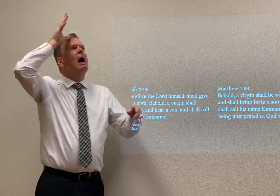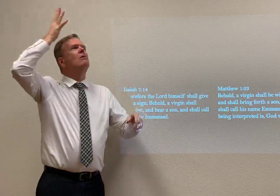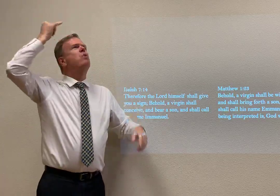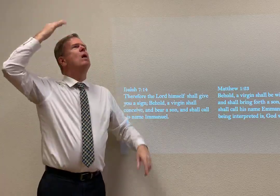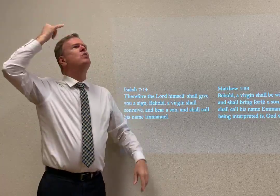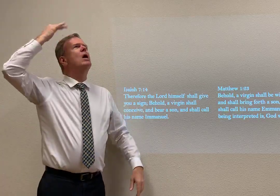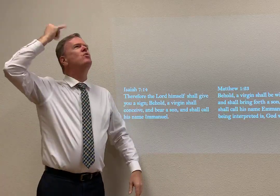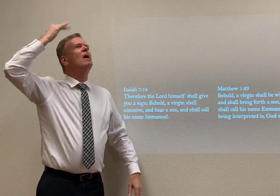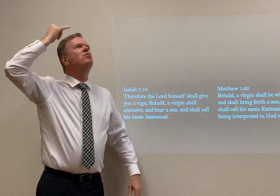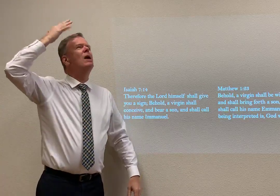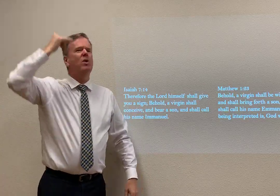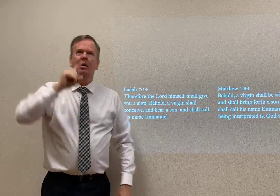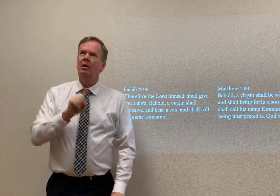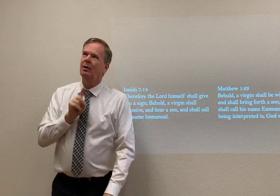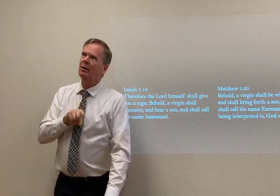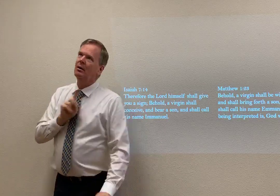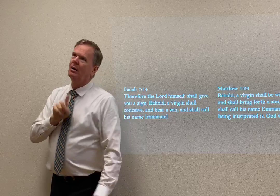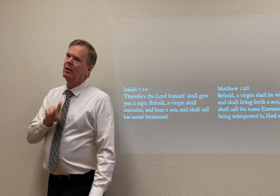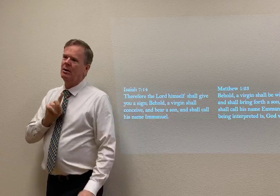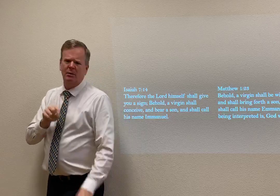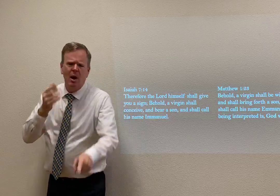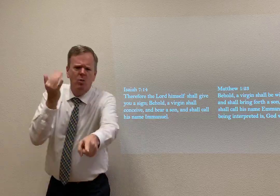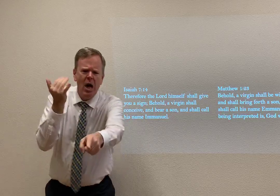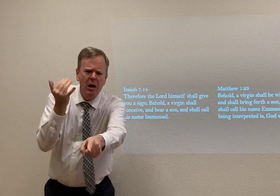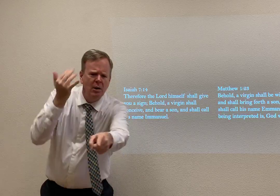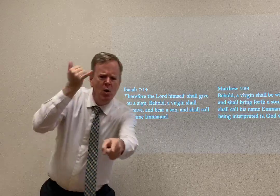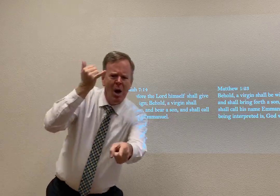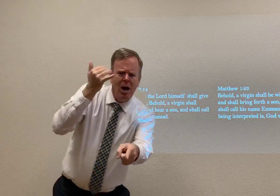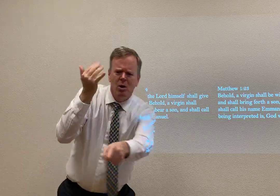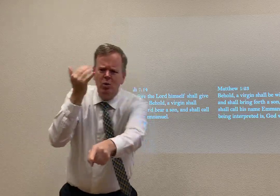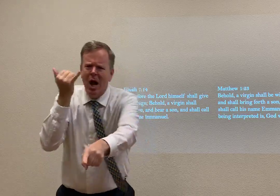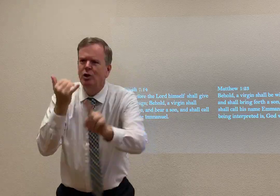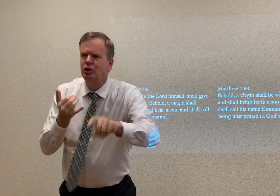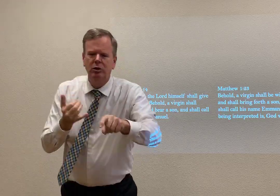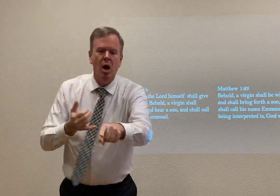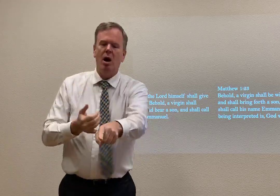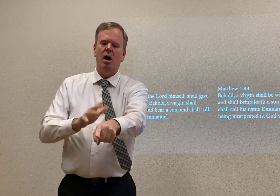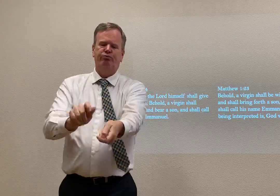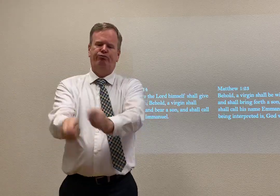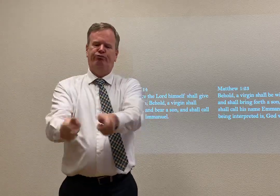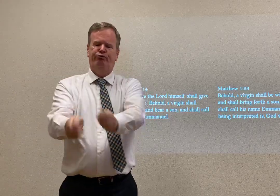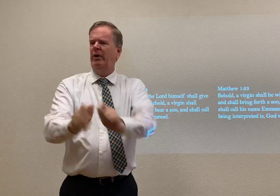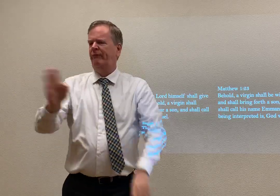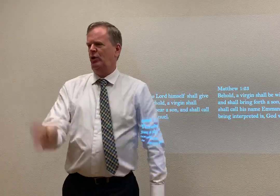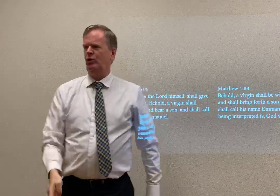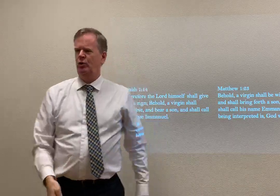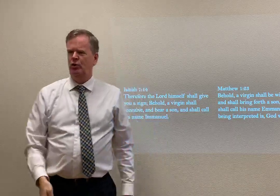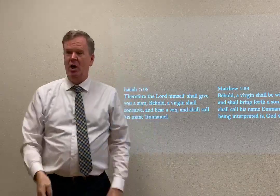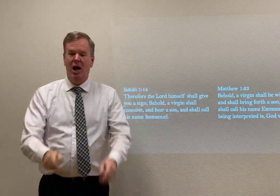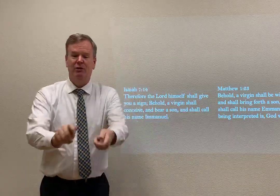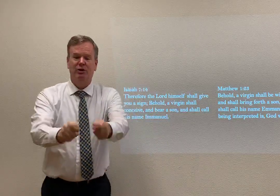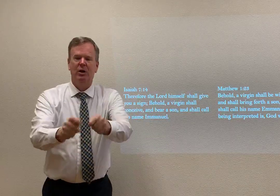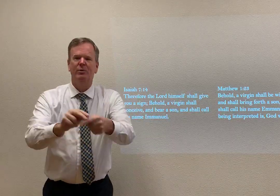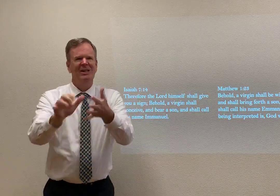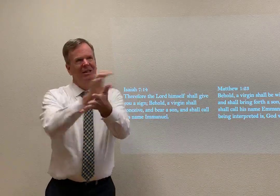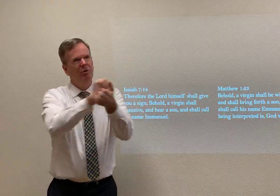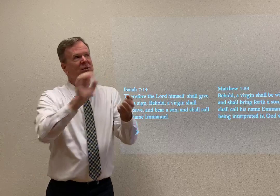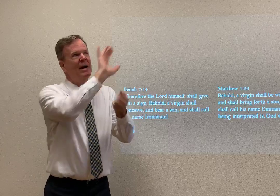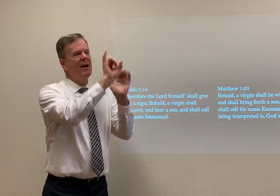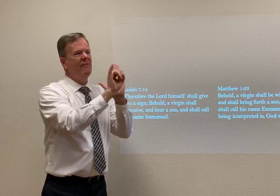Just like a kid asking their dad, why? And of course, the dad has to answer all these questions. But the dad never has to go through and